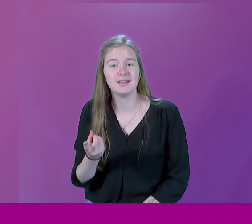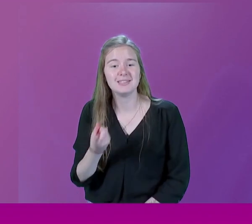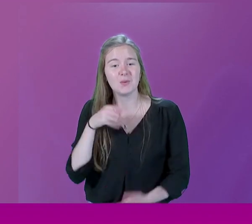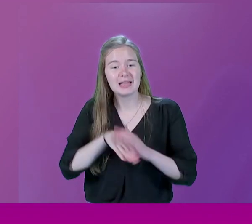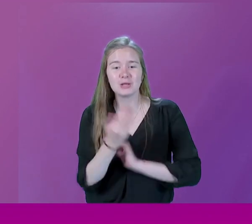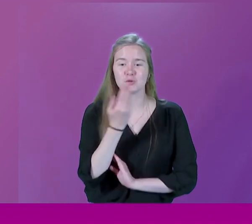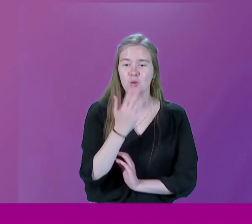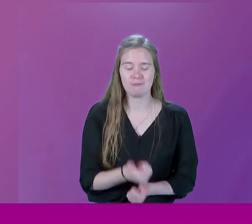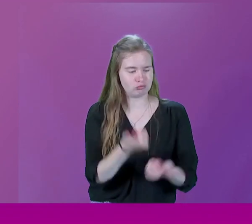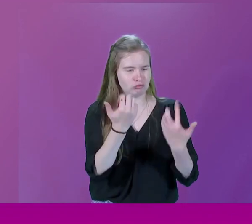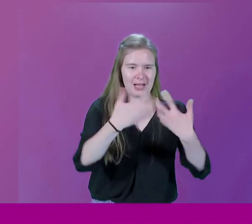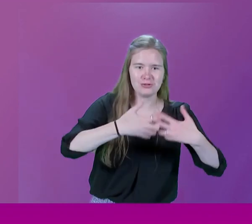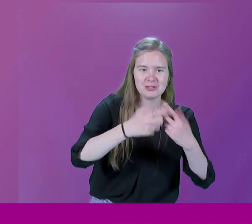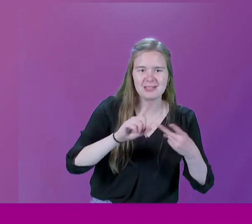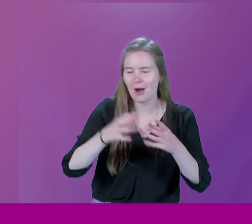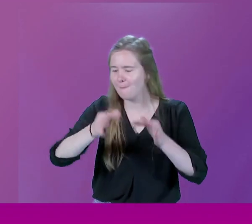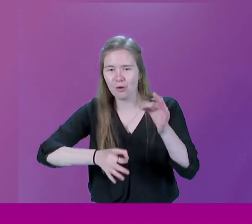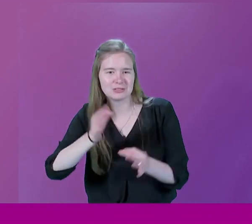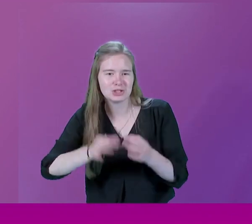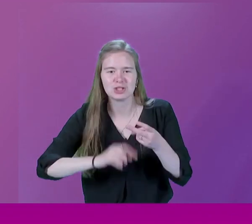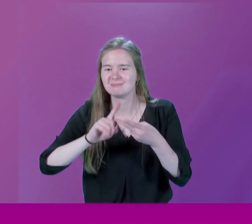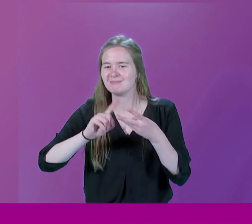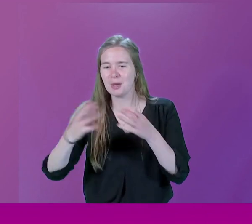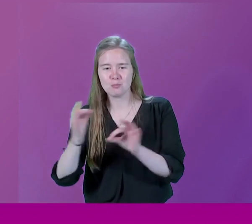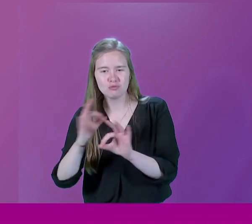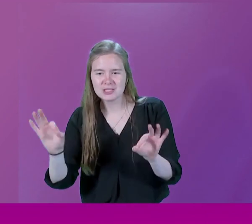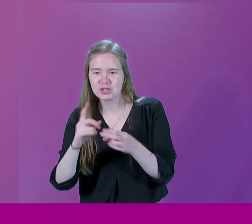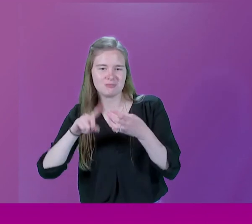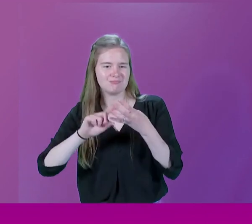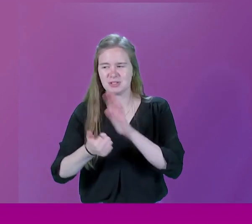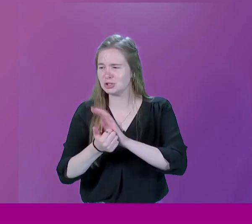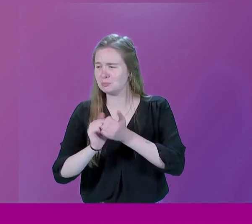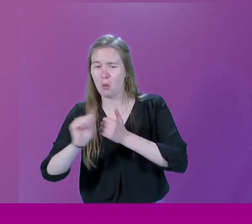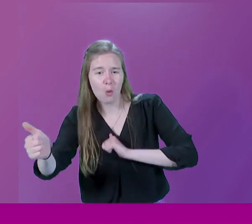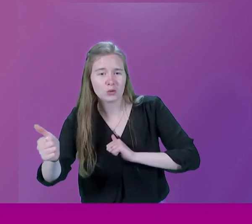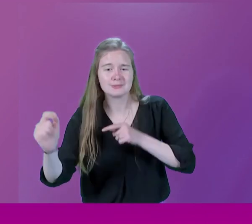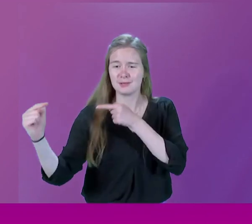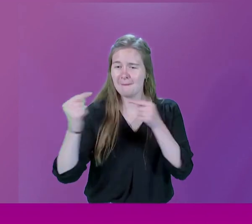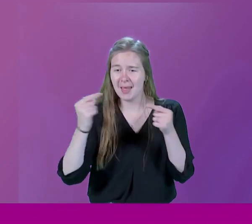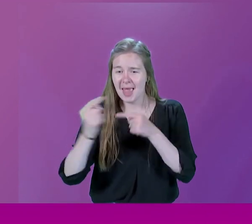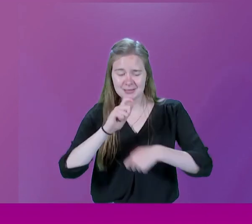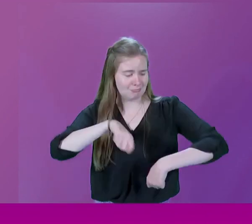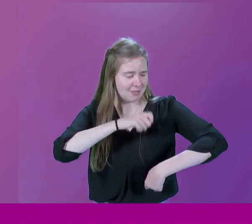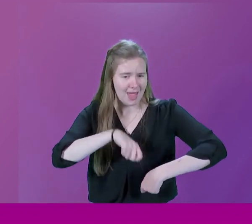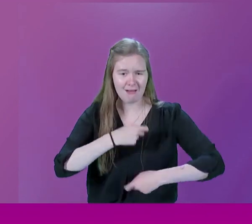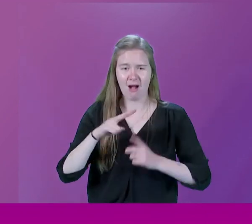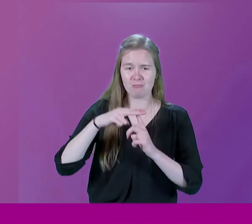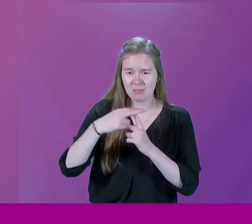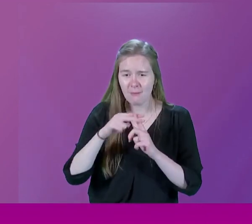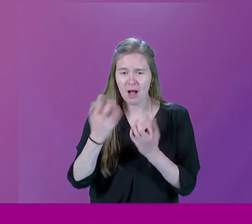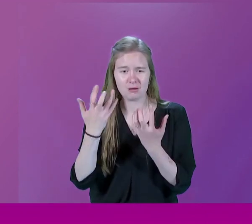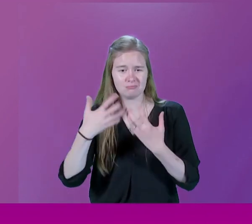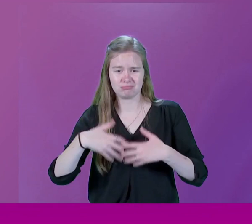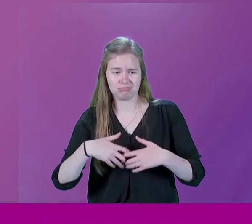you've got a great engineer, a great politician, a great musician, sports person, debater, baker, plumber,